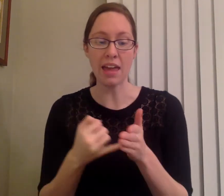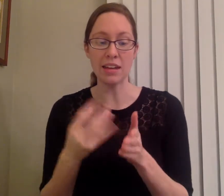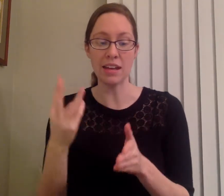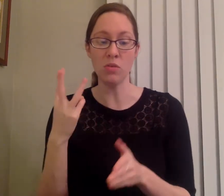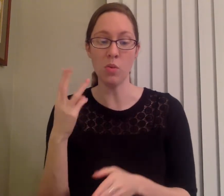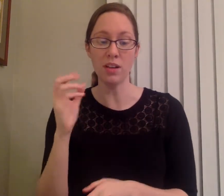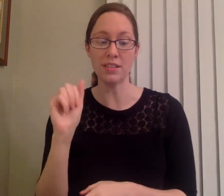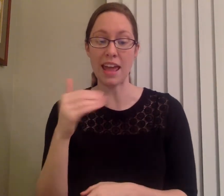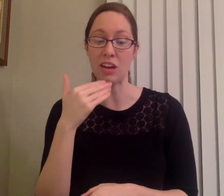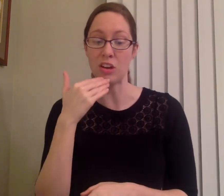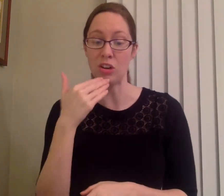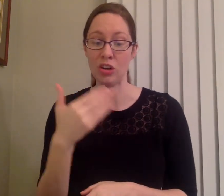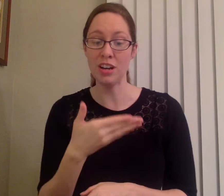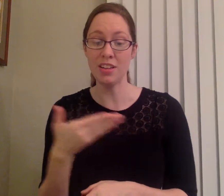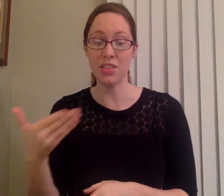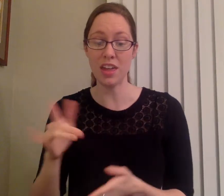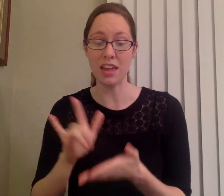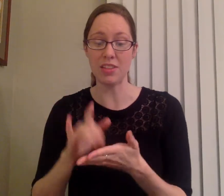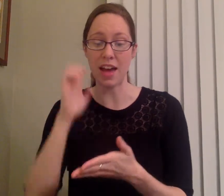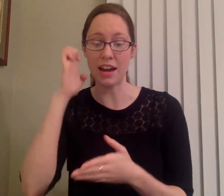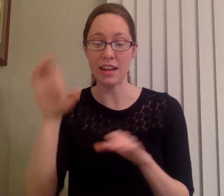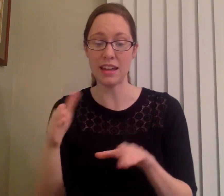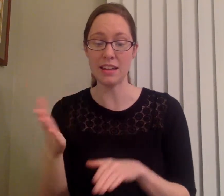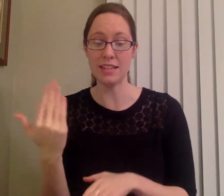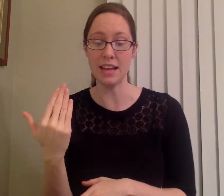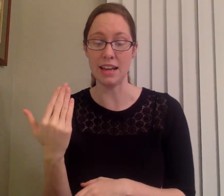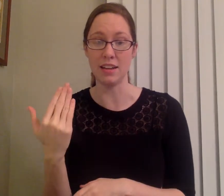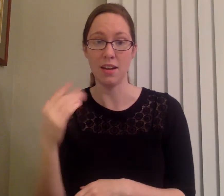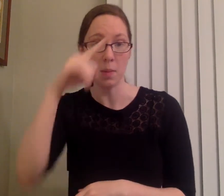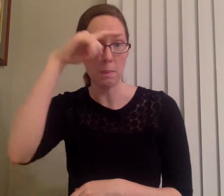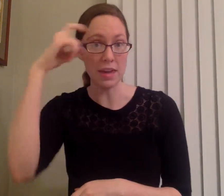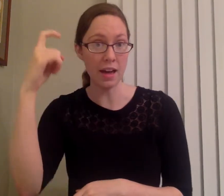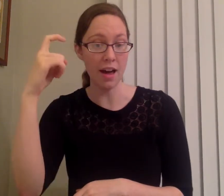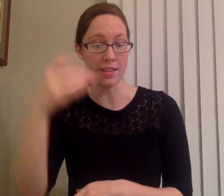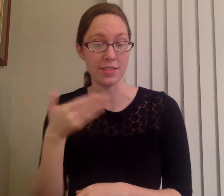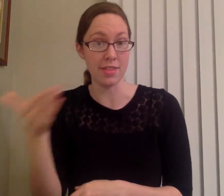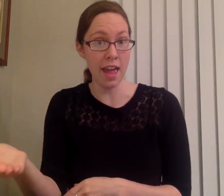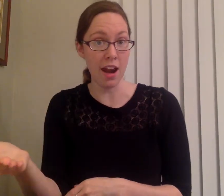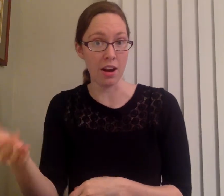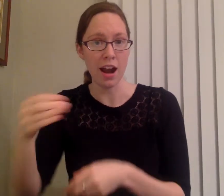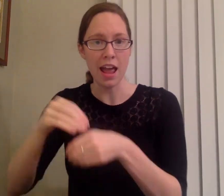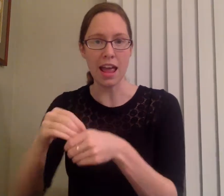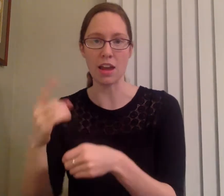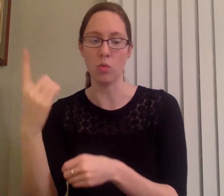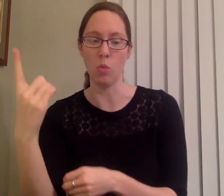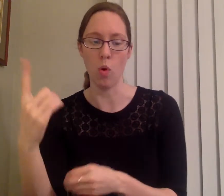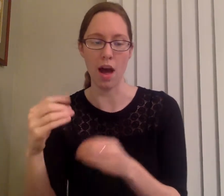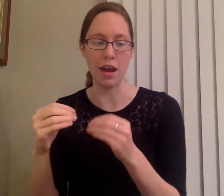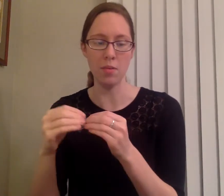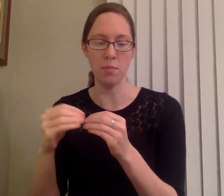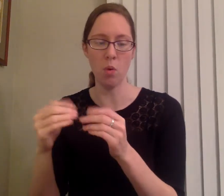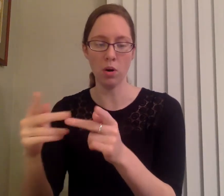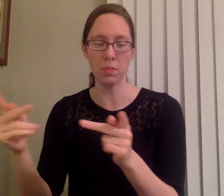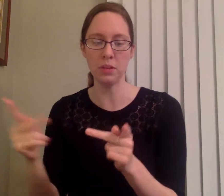And it was a good thing that he did, because there, in one more